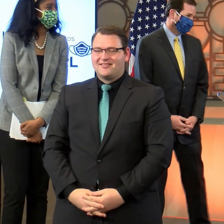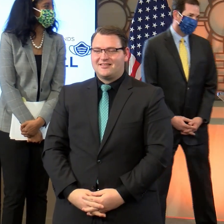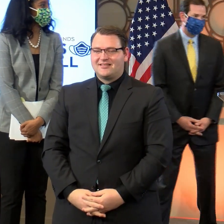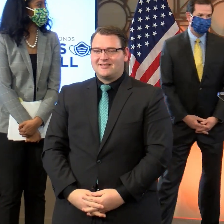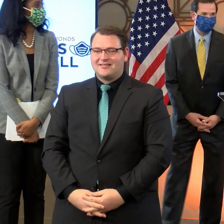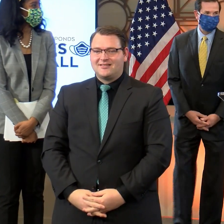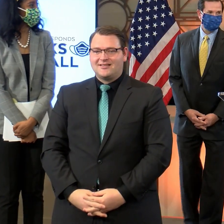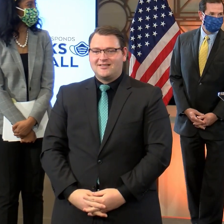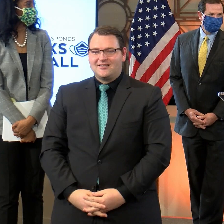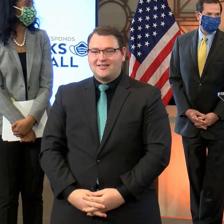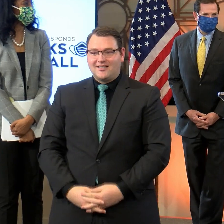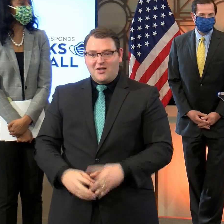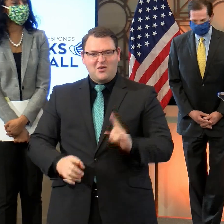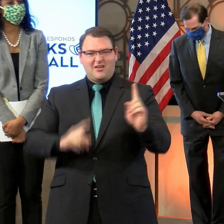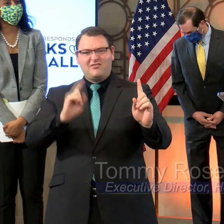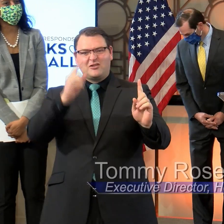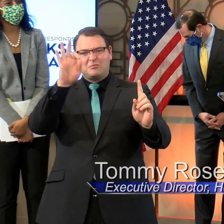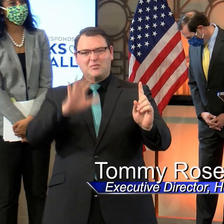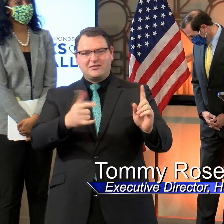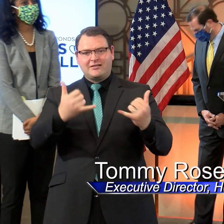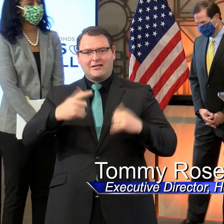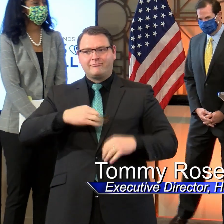I should have known better than to follow the preacher.